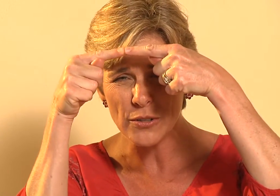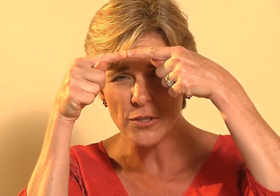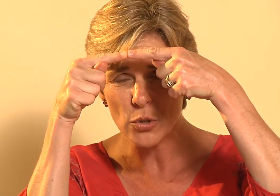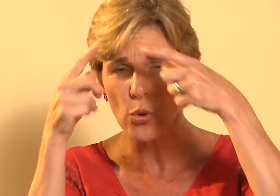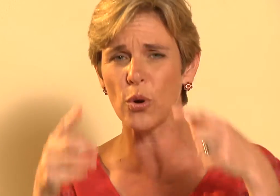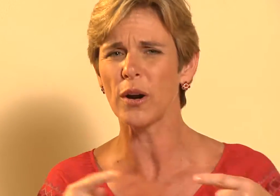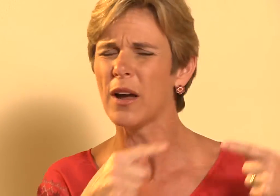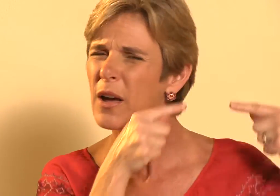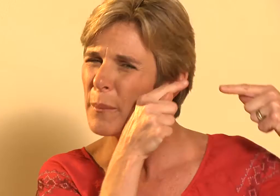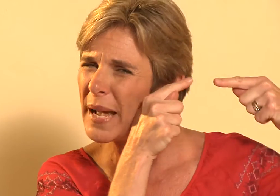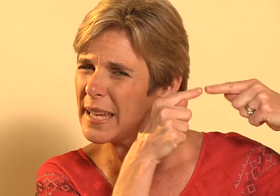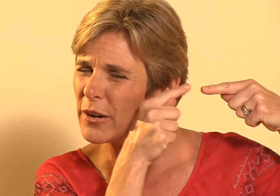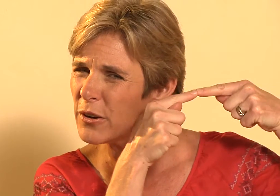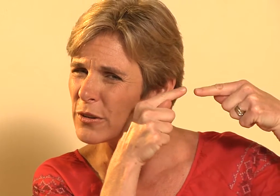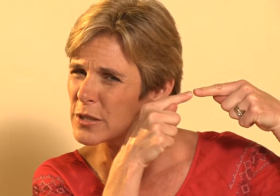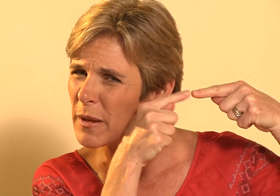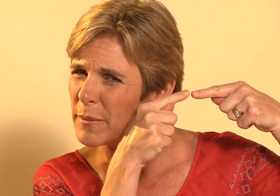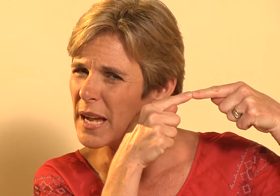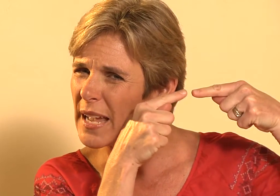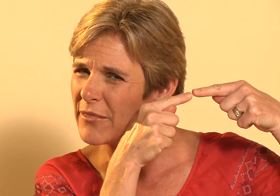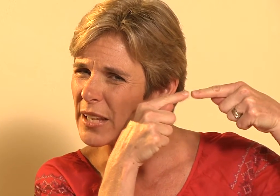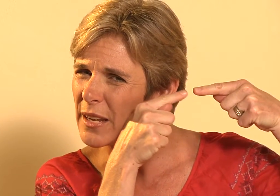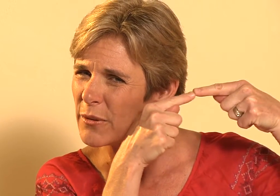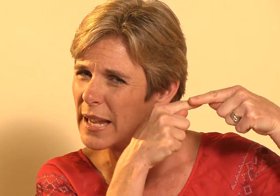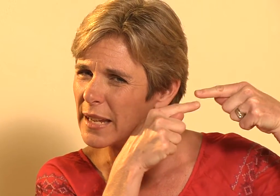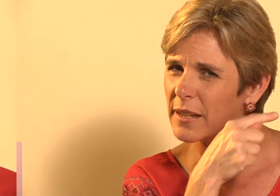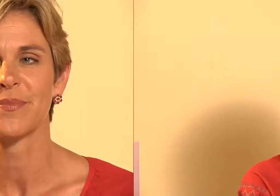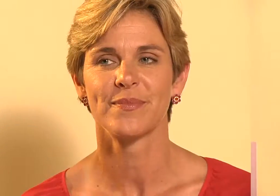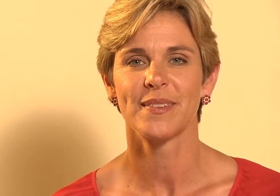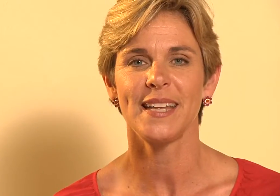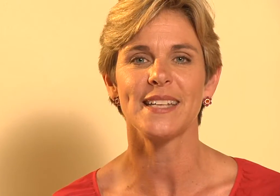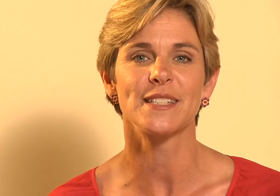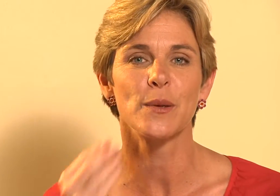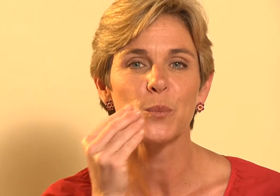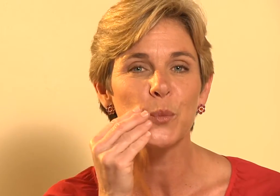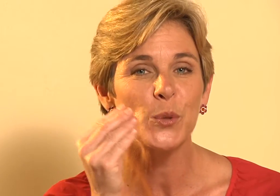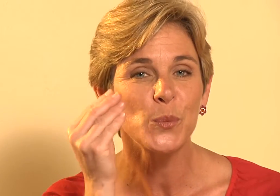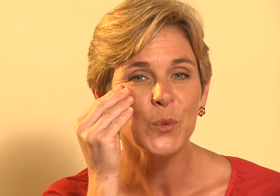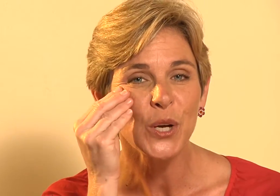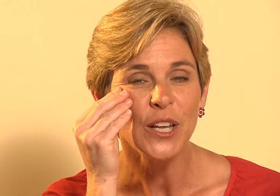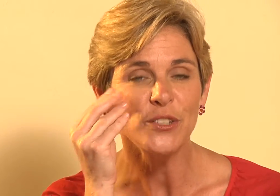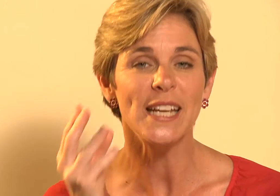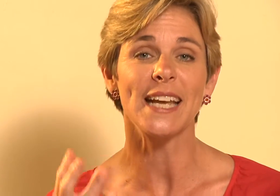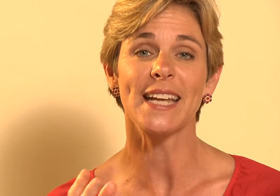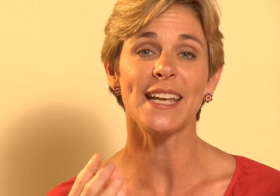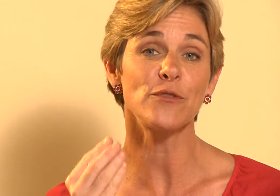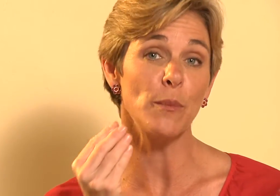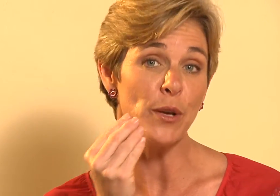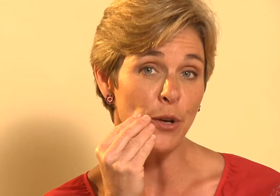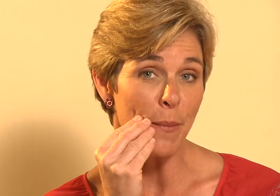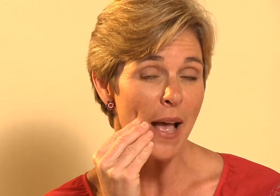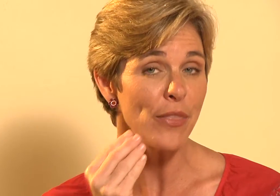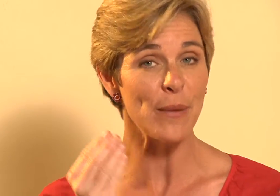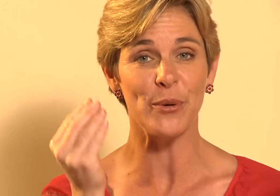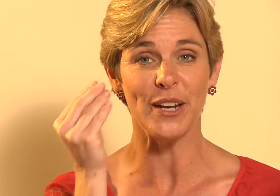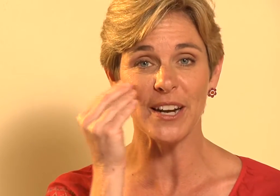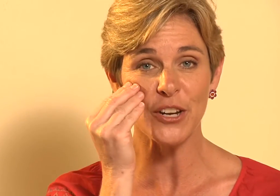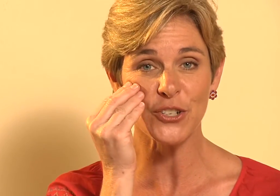hurts. Or, my ear hurts, Mommy. I have an earache. Kiss. You're taking a kiss from near your mouth and putting it on your